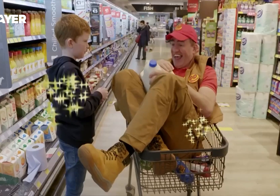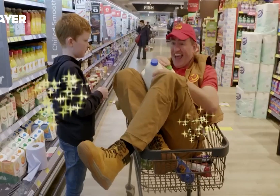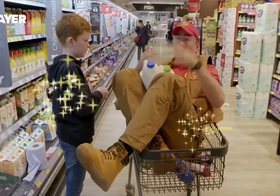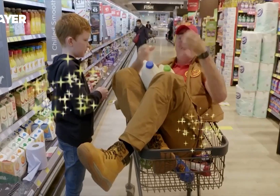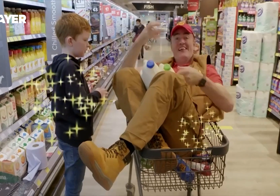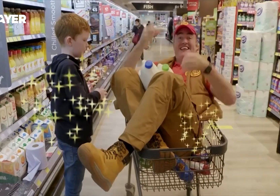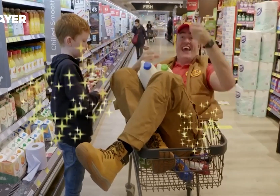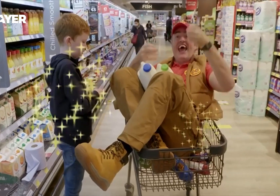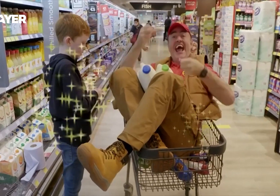Milk.